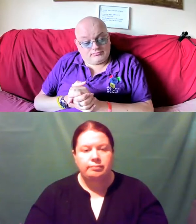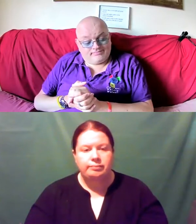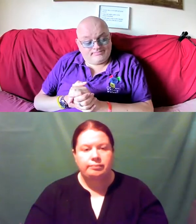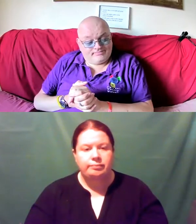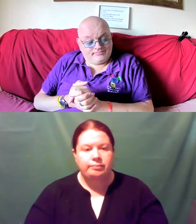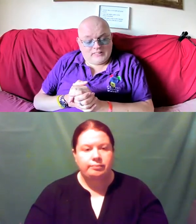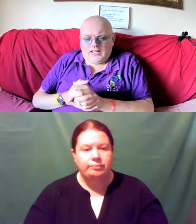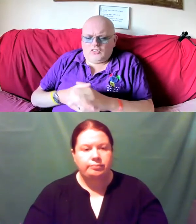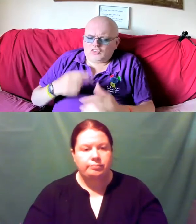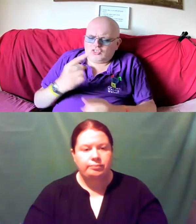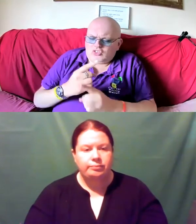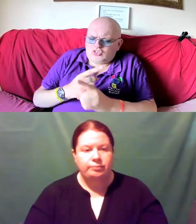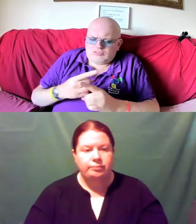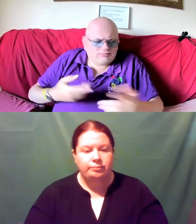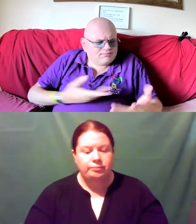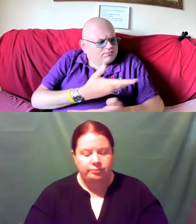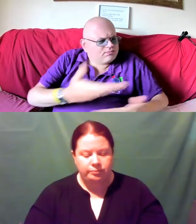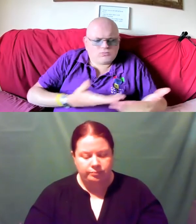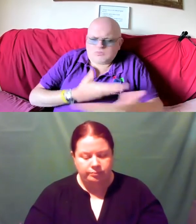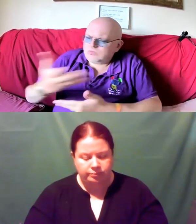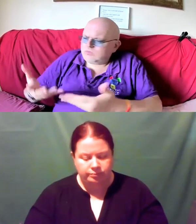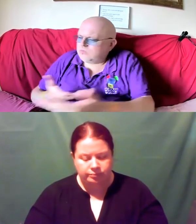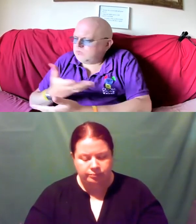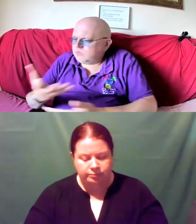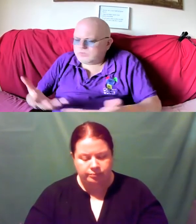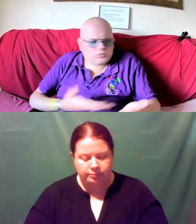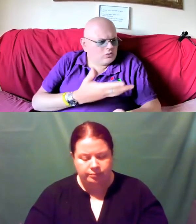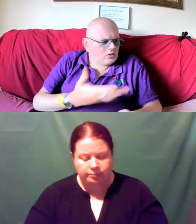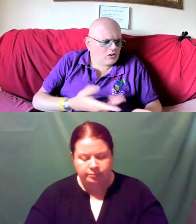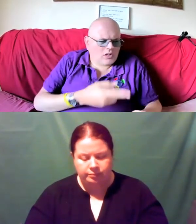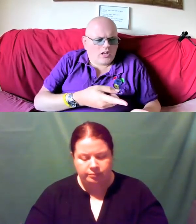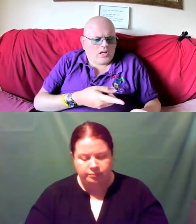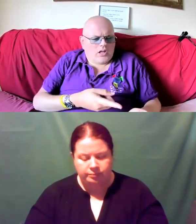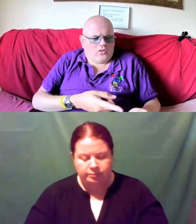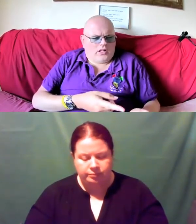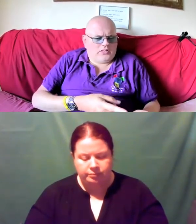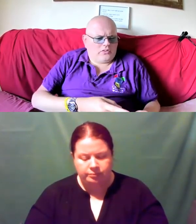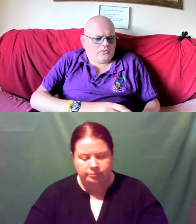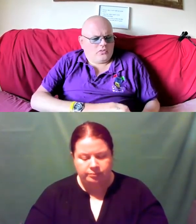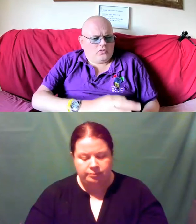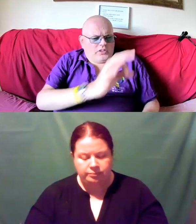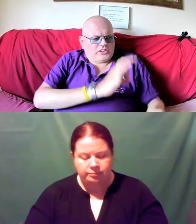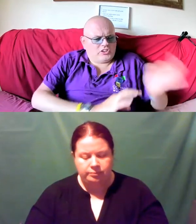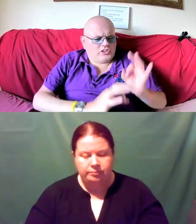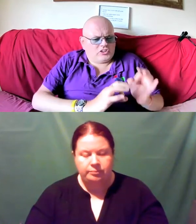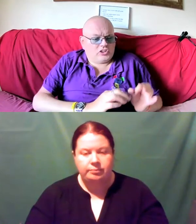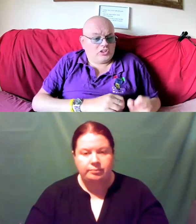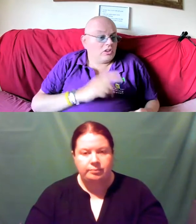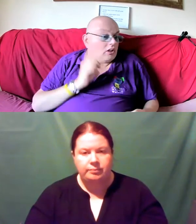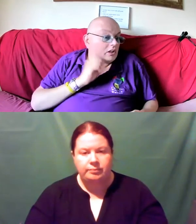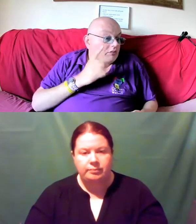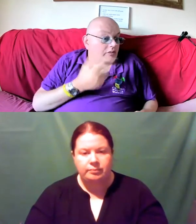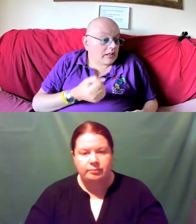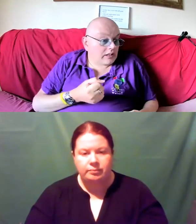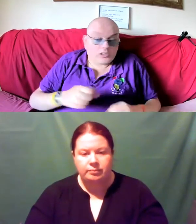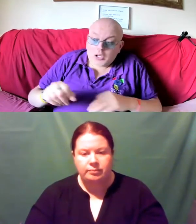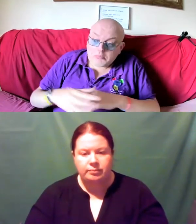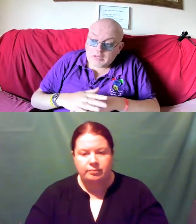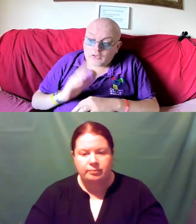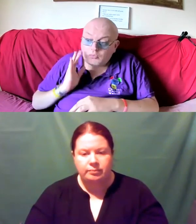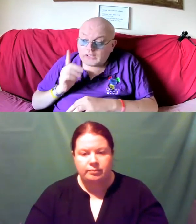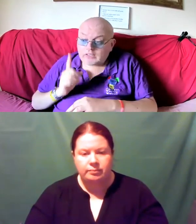started talking about it, it certainly did close down questions about, have you got a girlfriend? When are you going to get married? You know, so on some